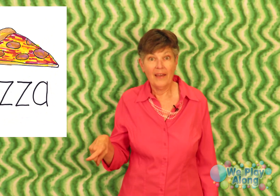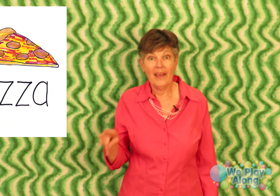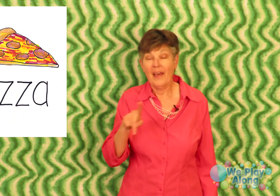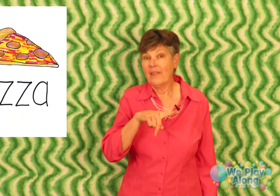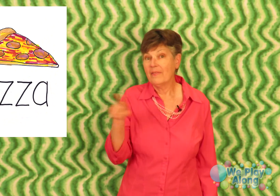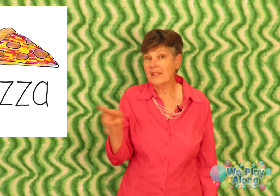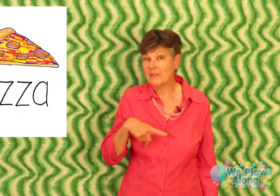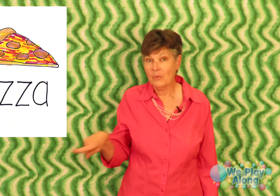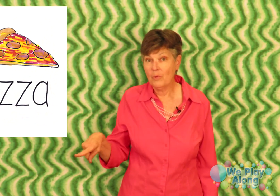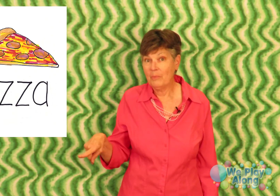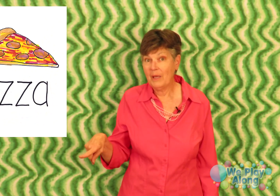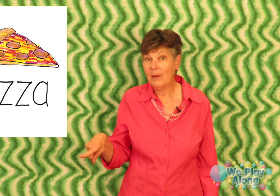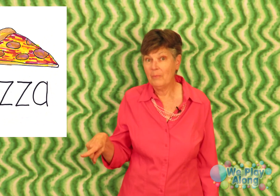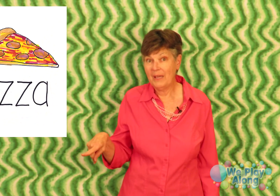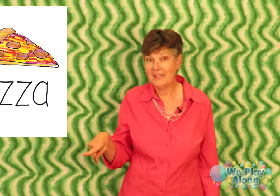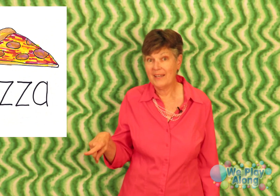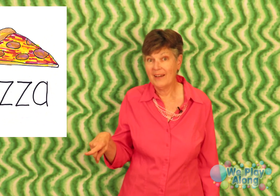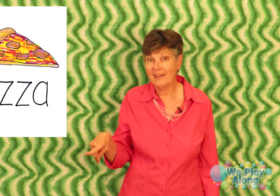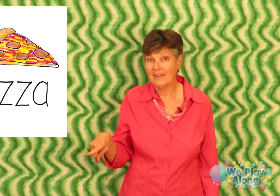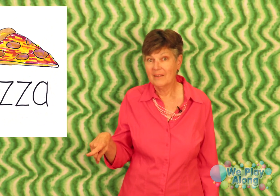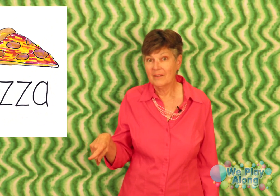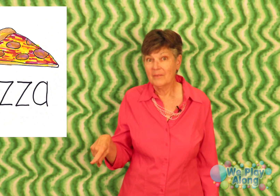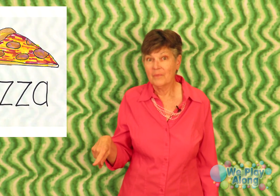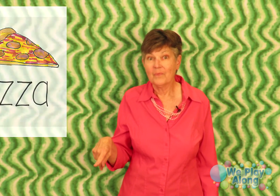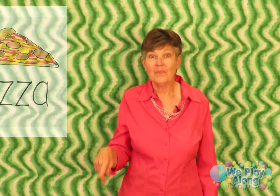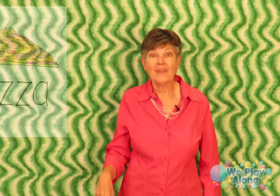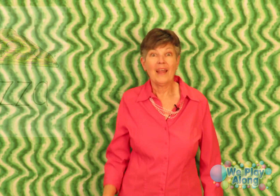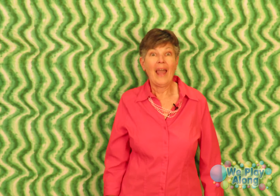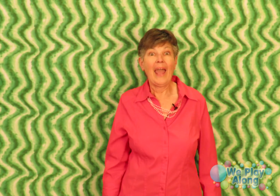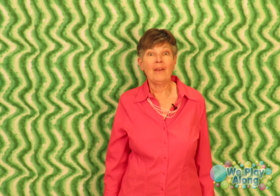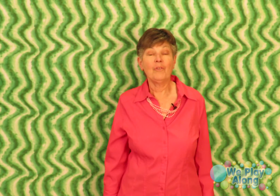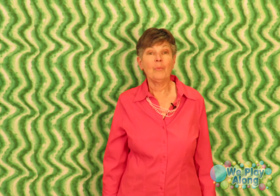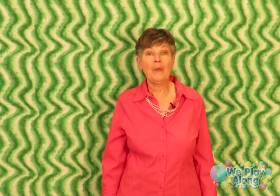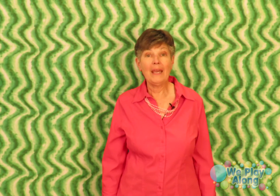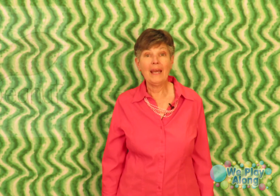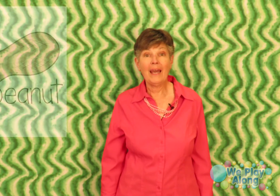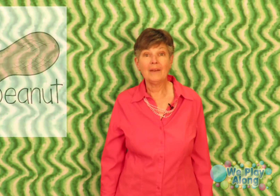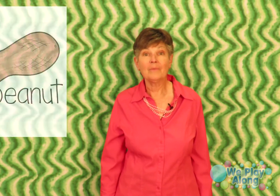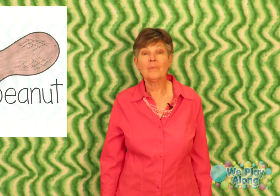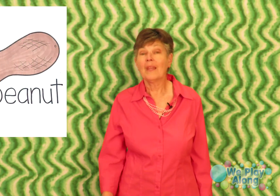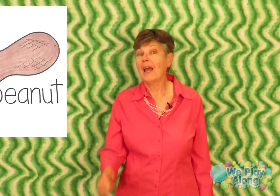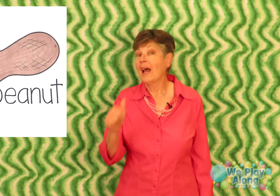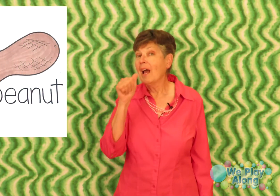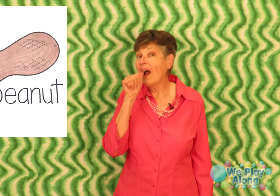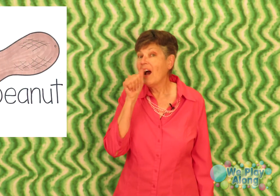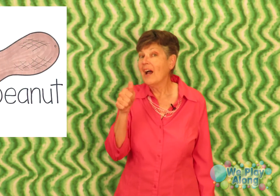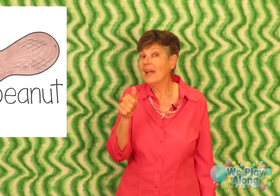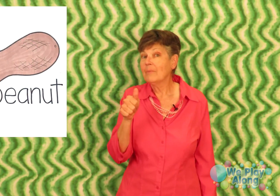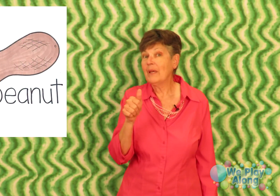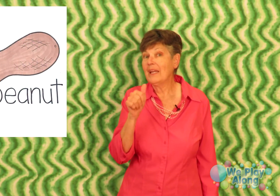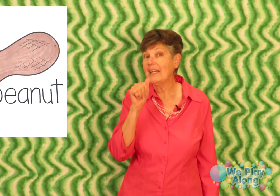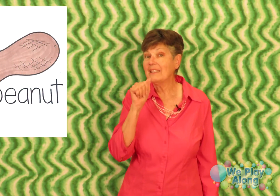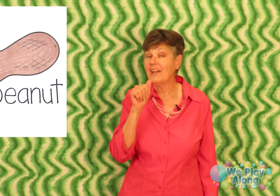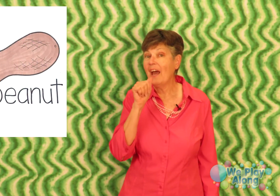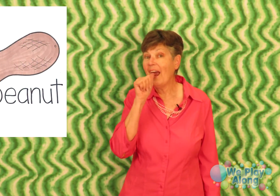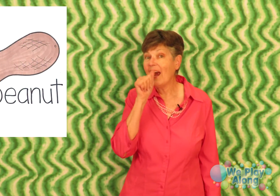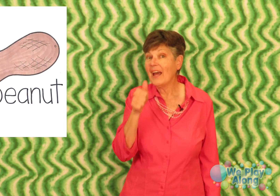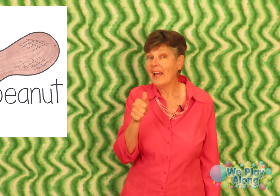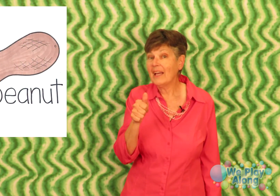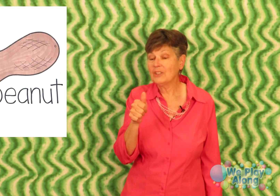Okay, this would be pizza. And for peanut, Peanut is a nut, and so